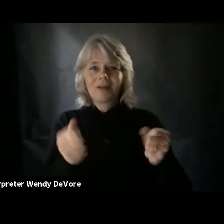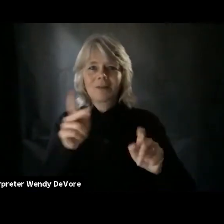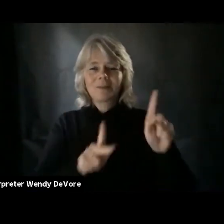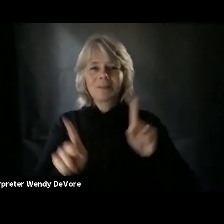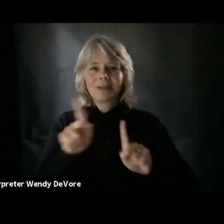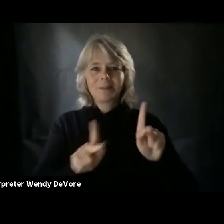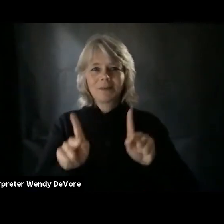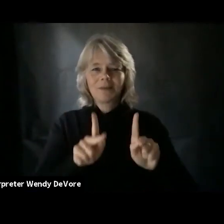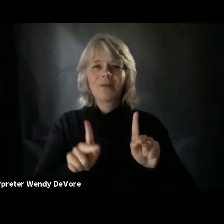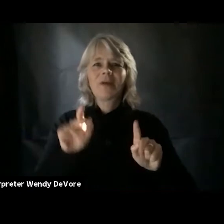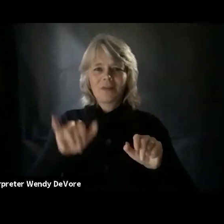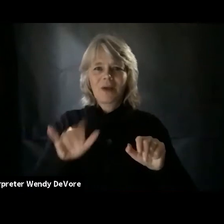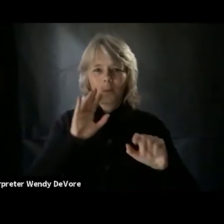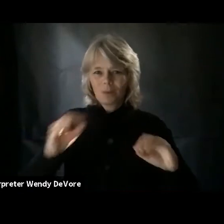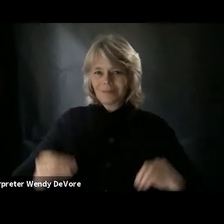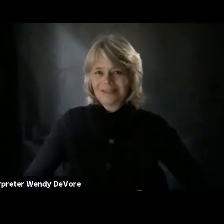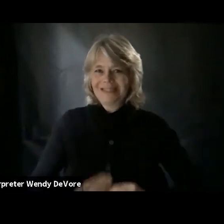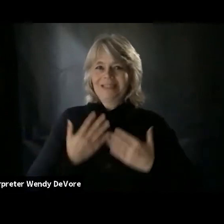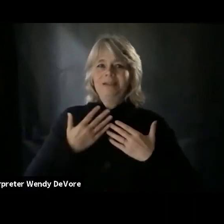that will inspire us.